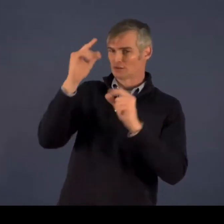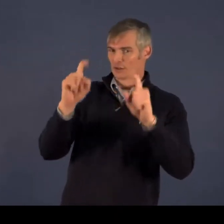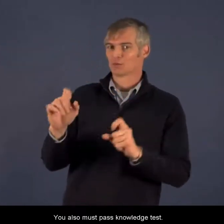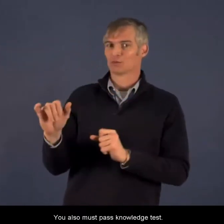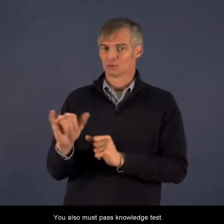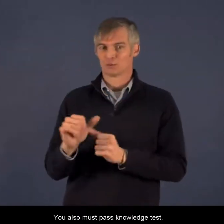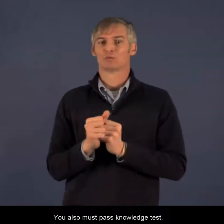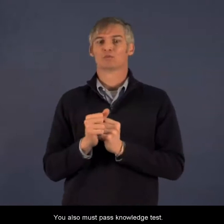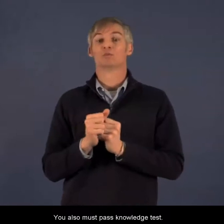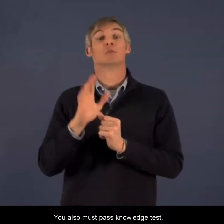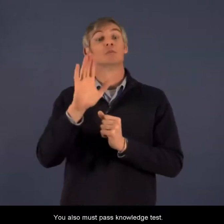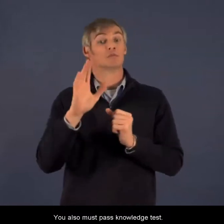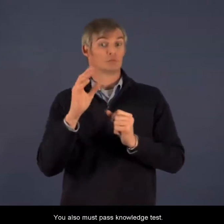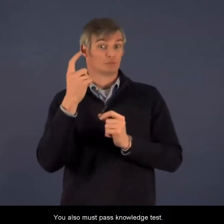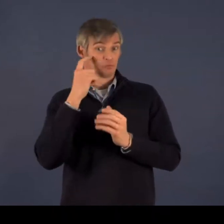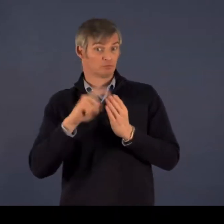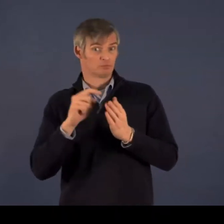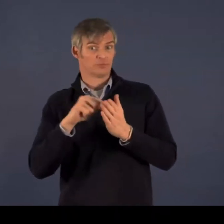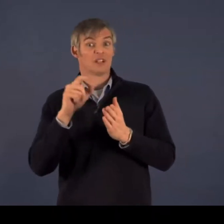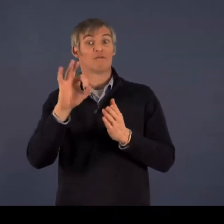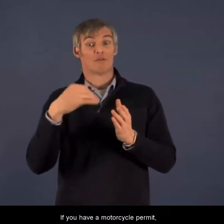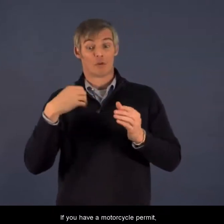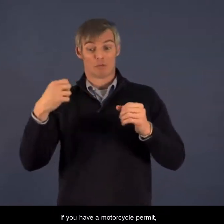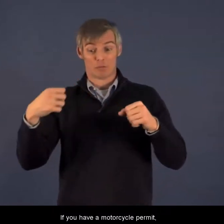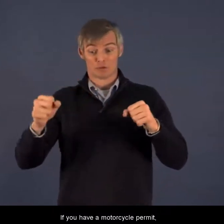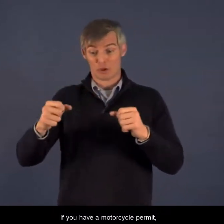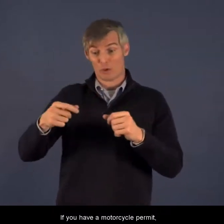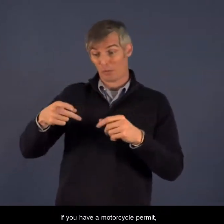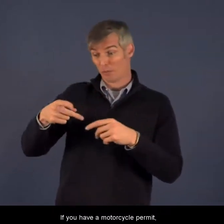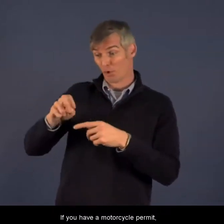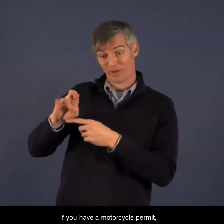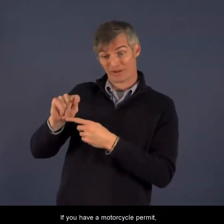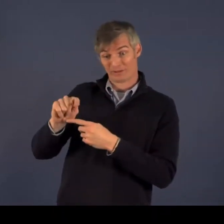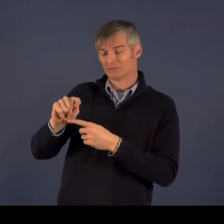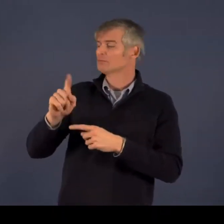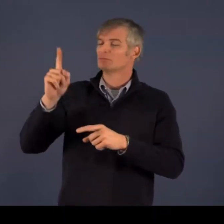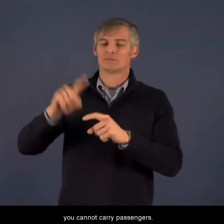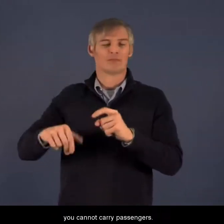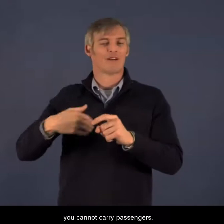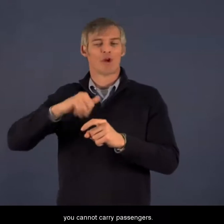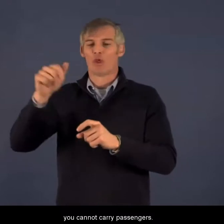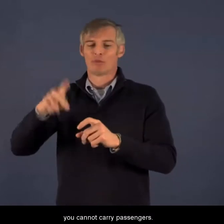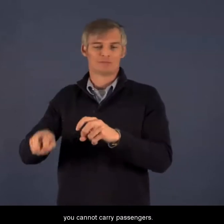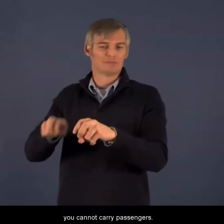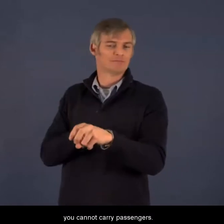You also must pass a knowledge test. If you have a motorcycle permit, you cannot carry